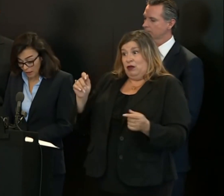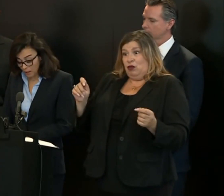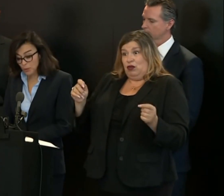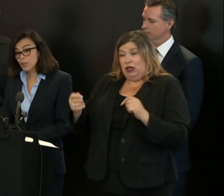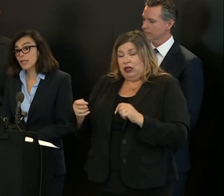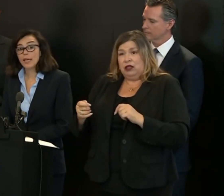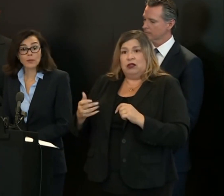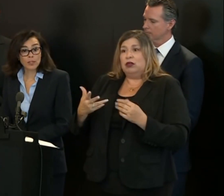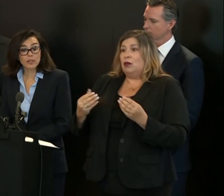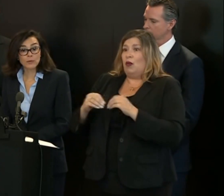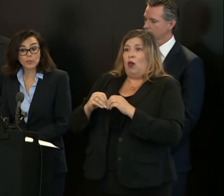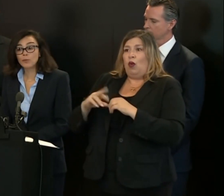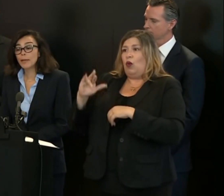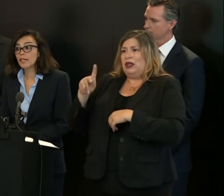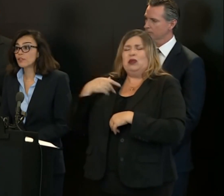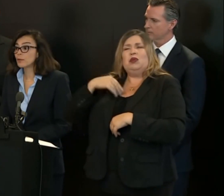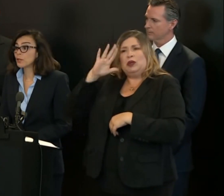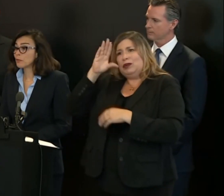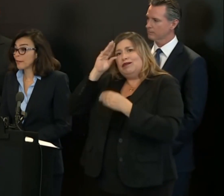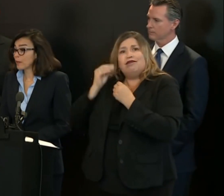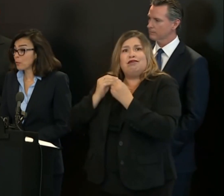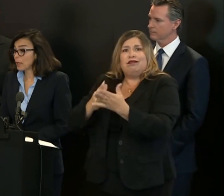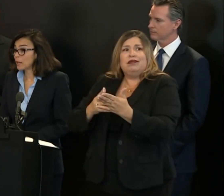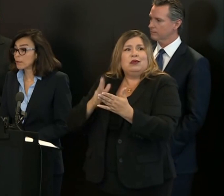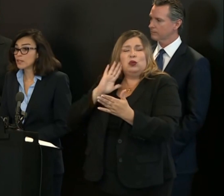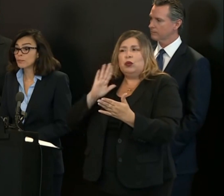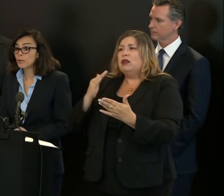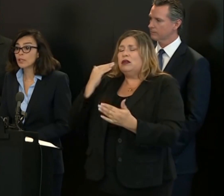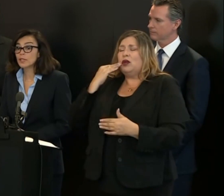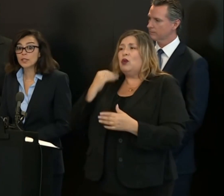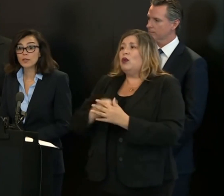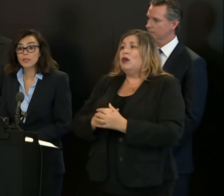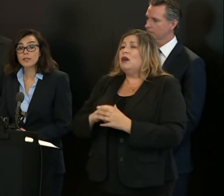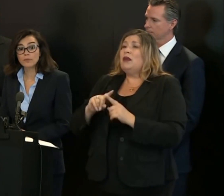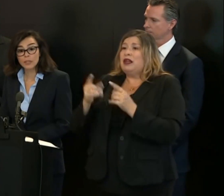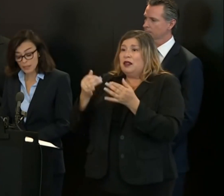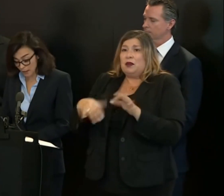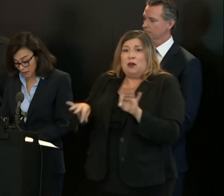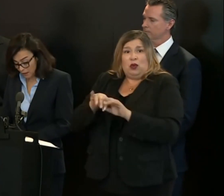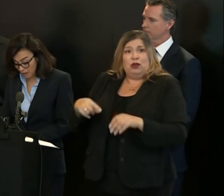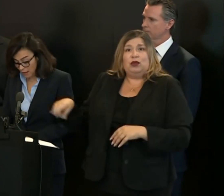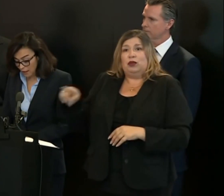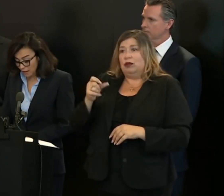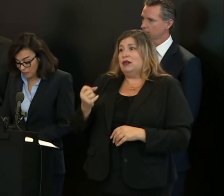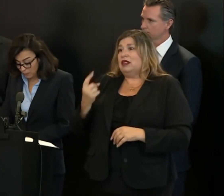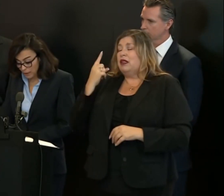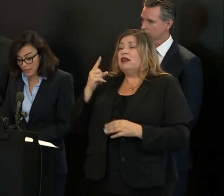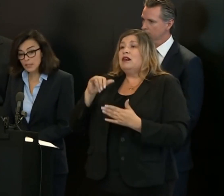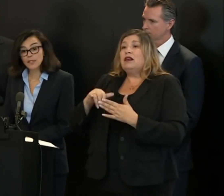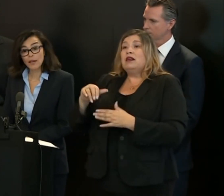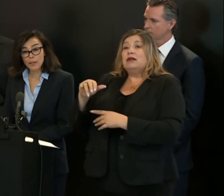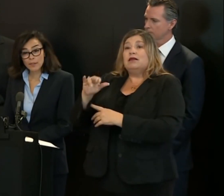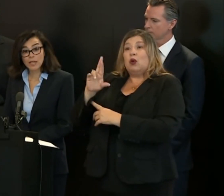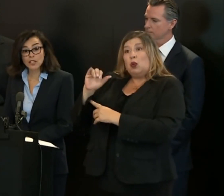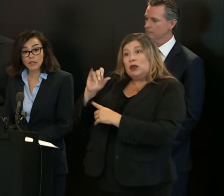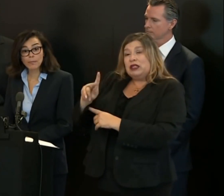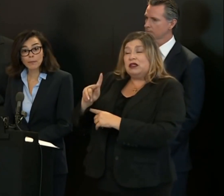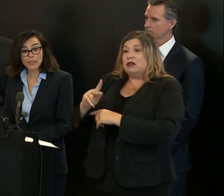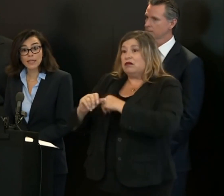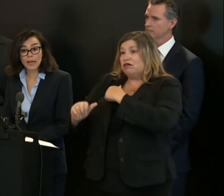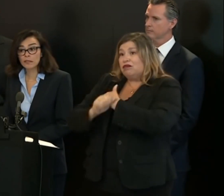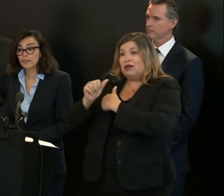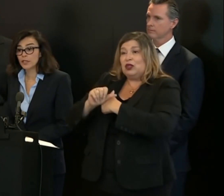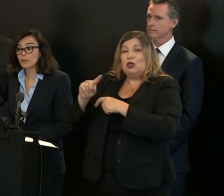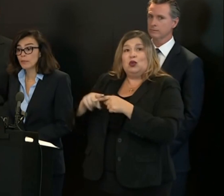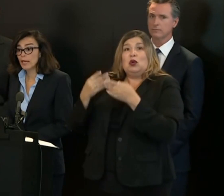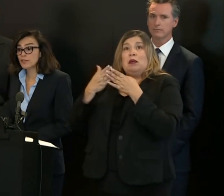will communicate with you. We will make everyone aware. But it's important to note that the risk to the general